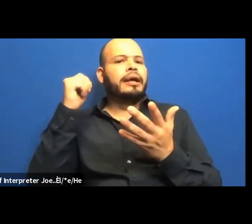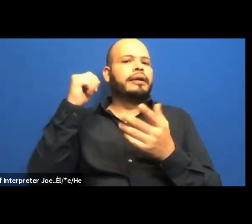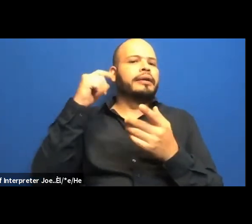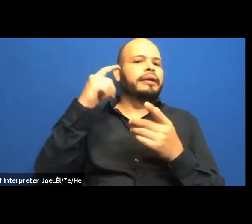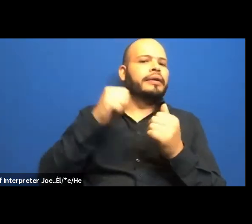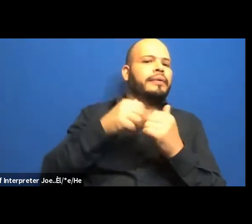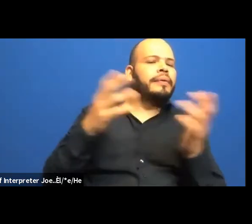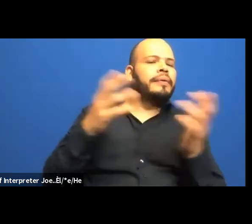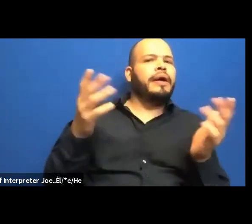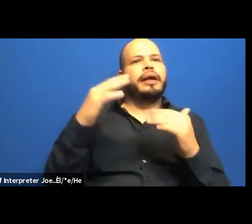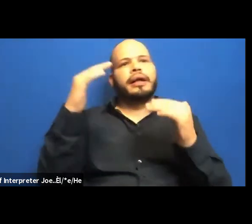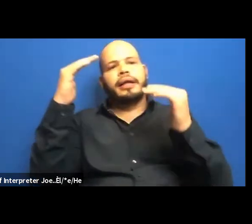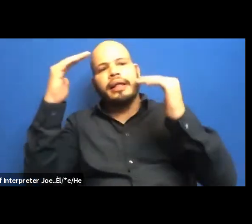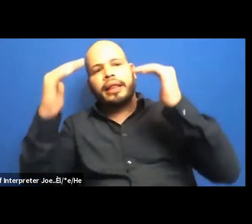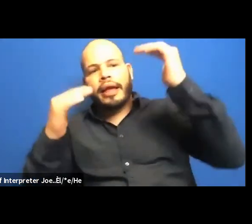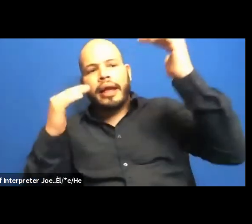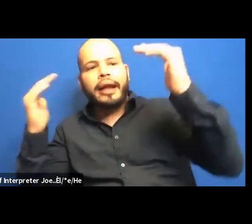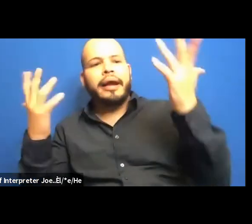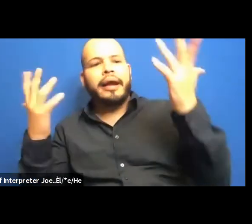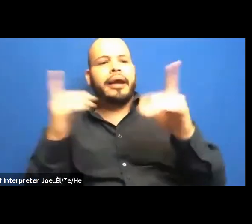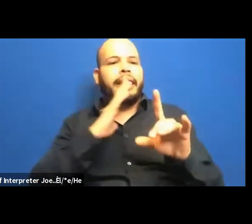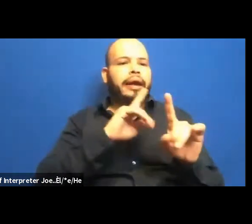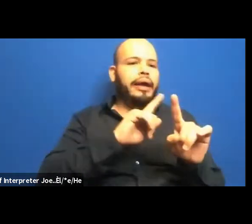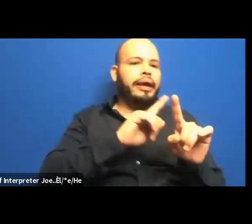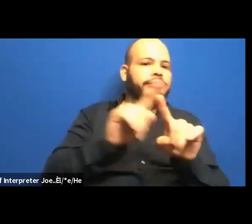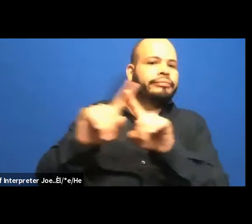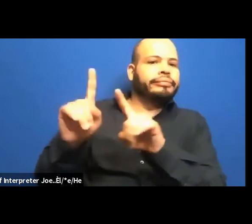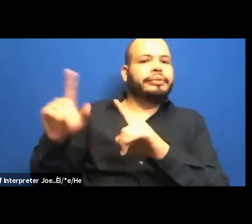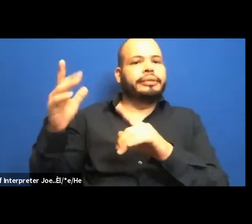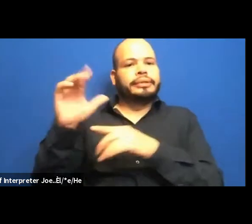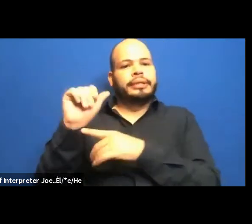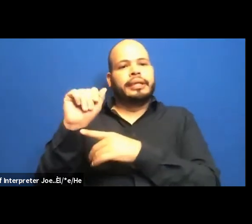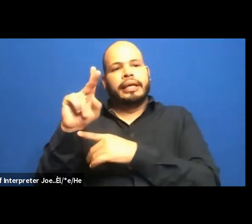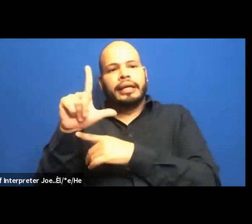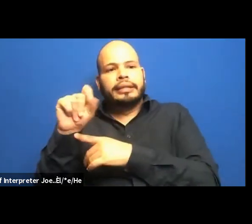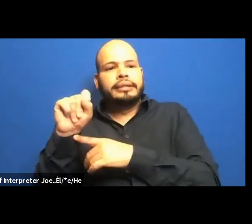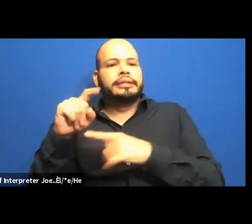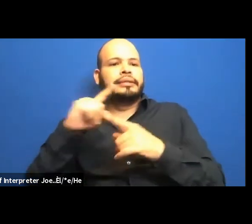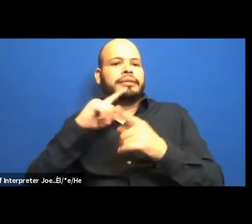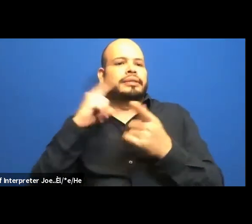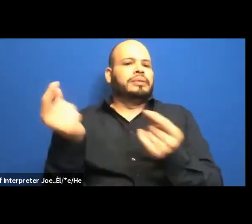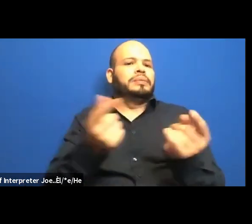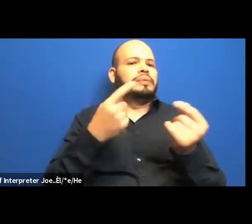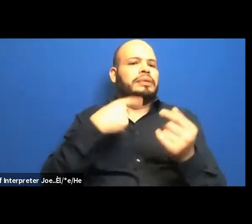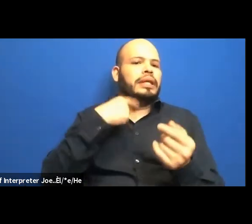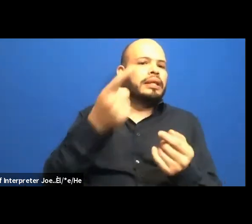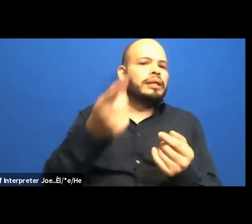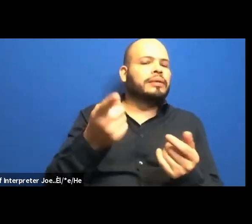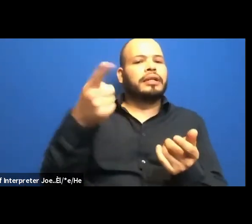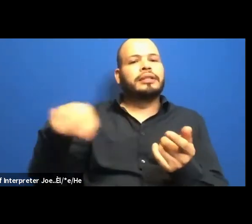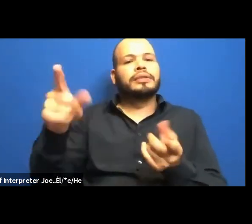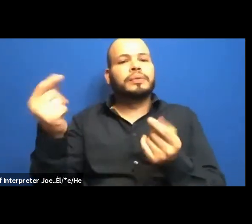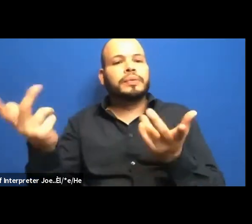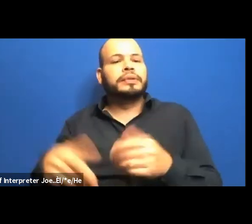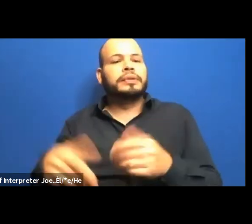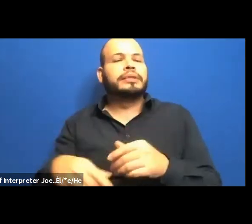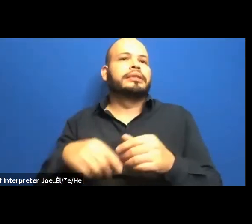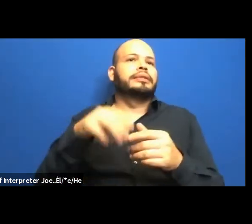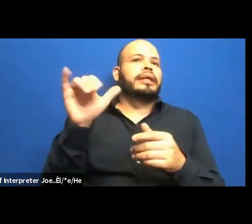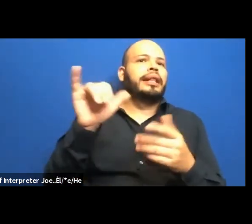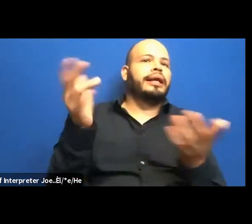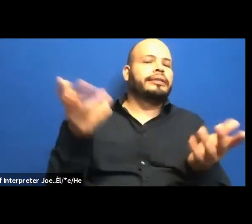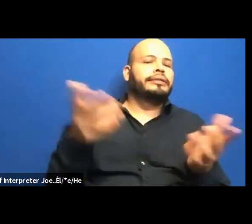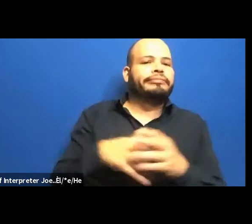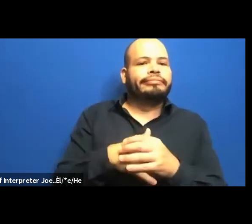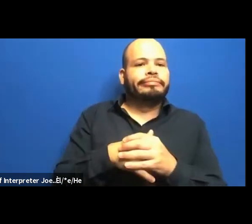what we feel like is such a big issue at this point in time. In addition to that, there's very rarely that you're going to meet a